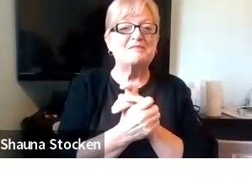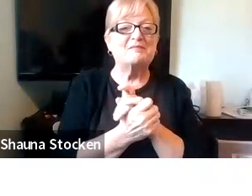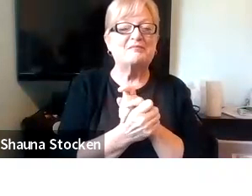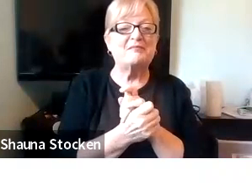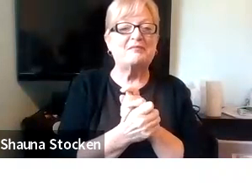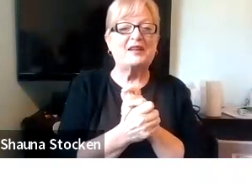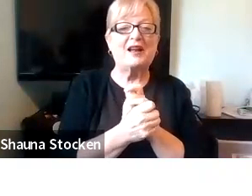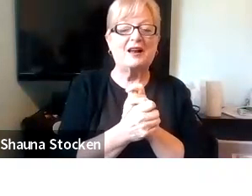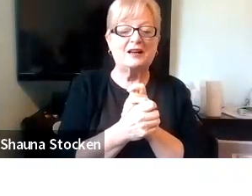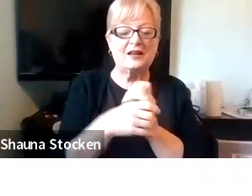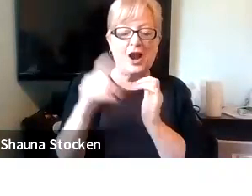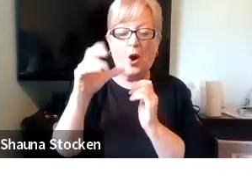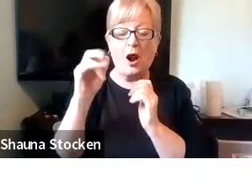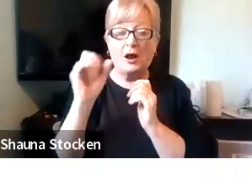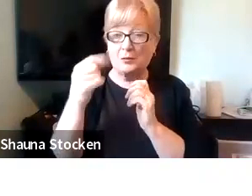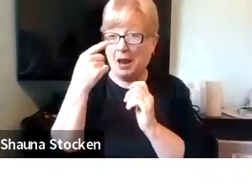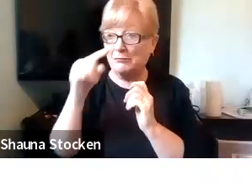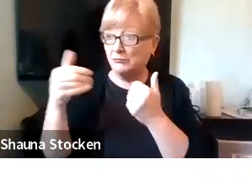Laura, if you want to cover this as well. Yeah.